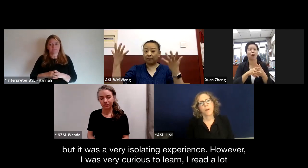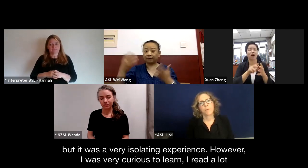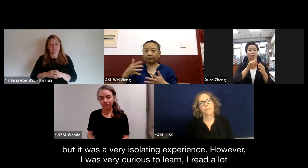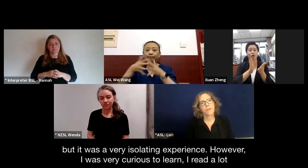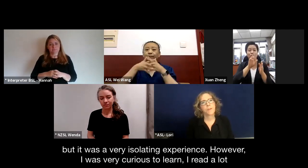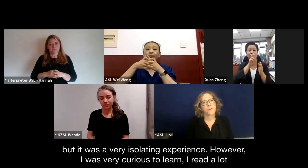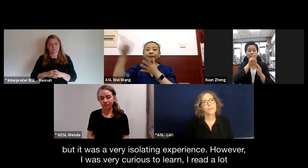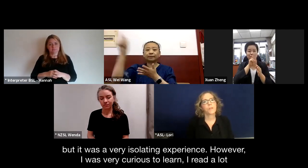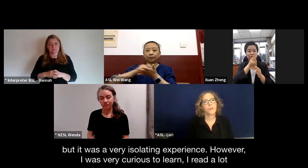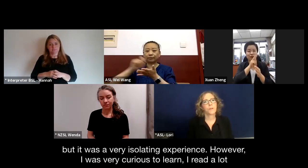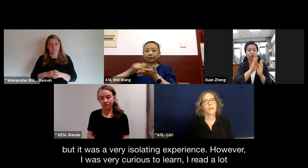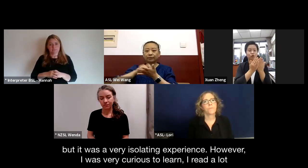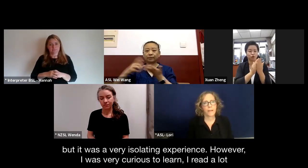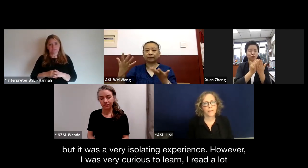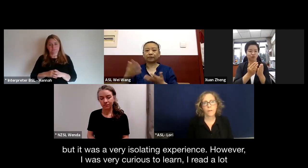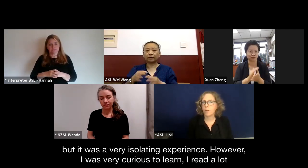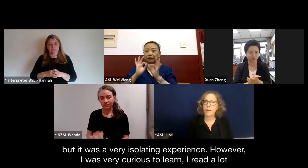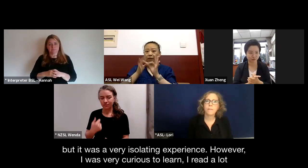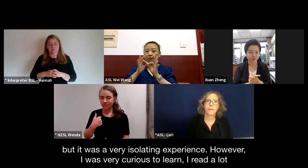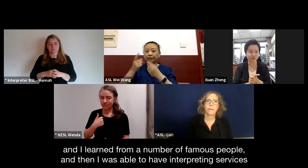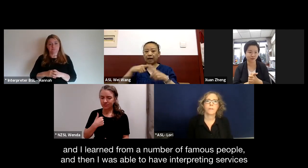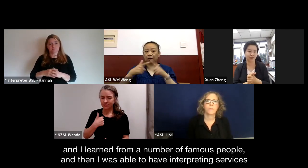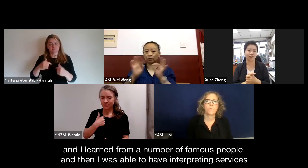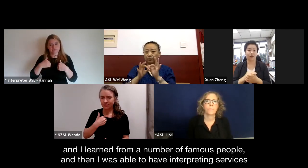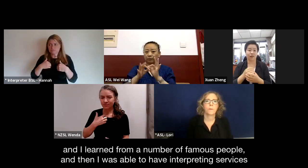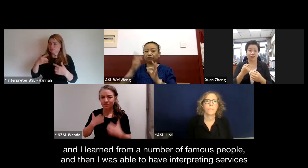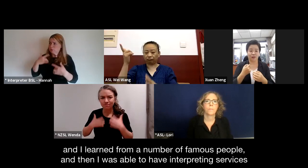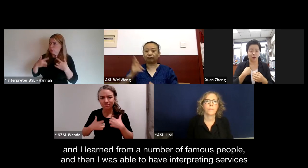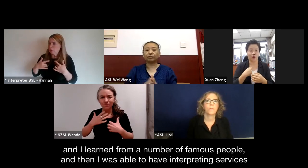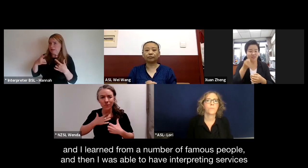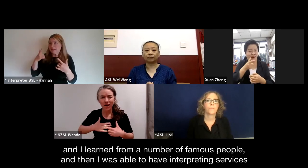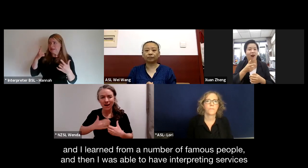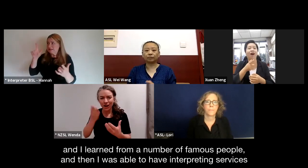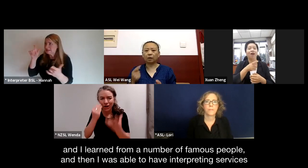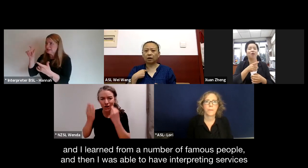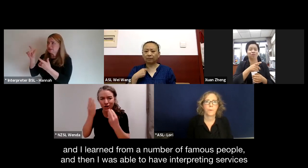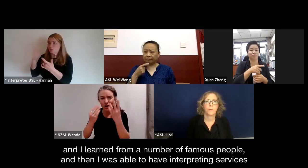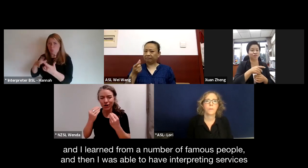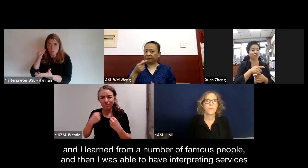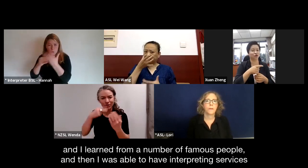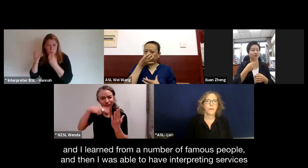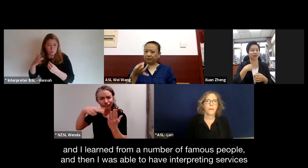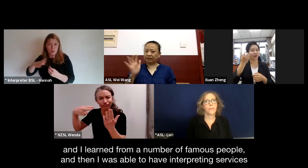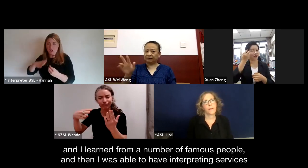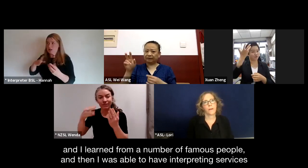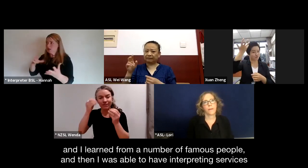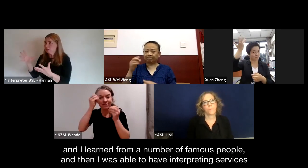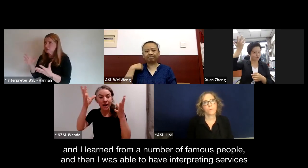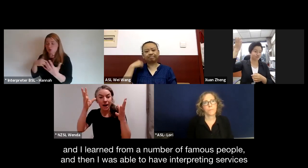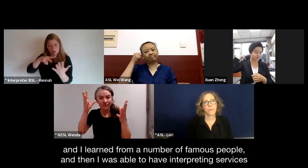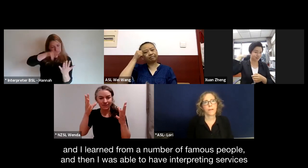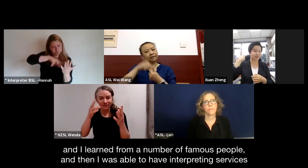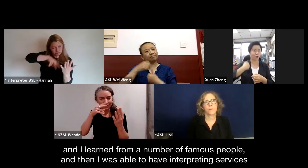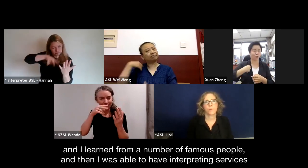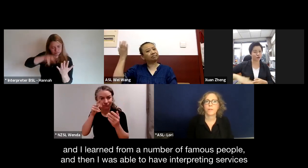However, I was very curious to learn. I read a lot and I learned from a number of famous people. And then I